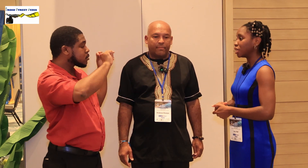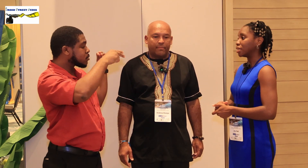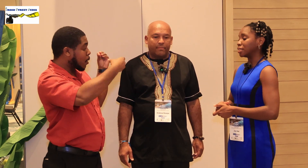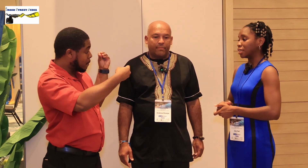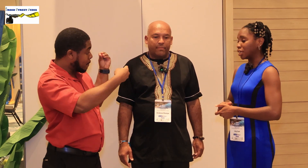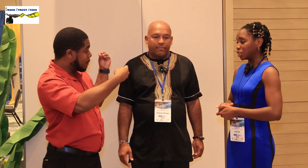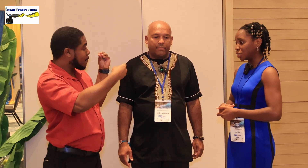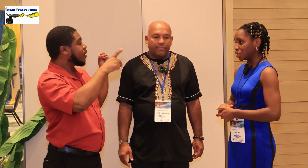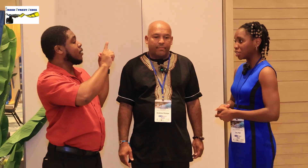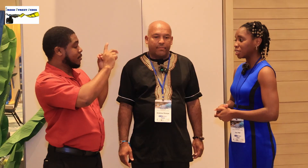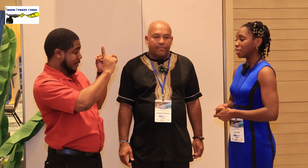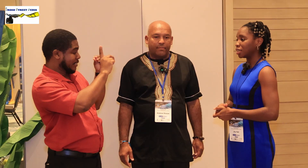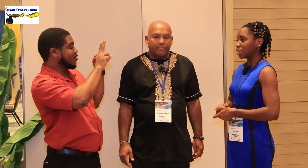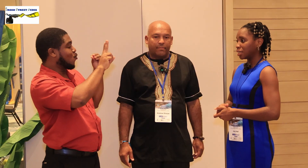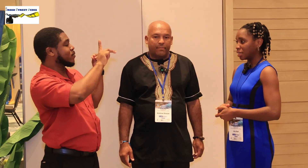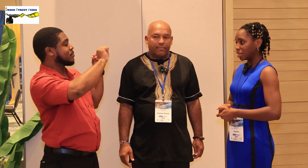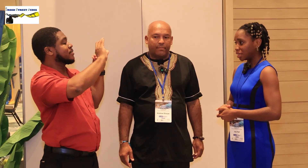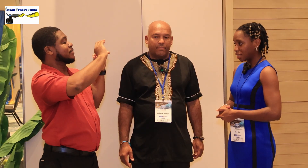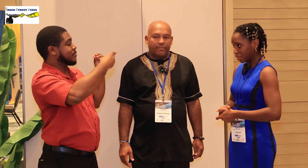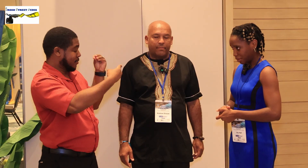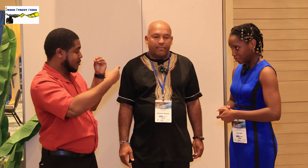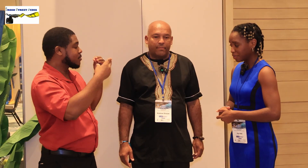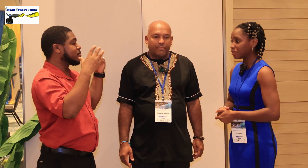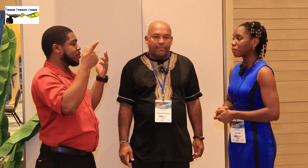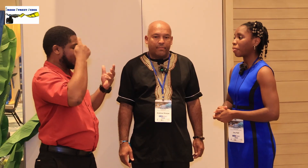Spanish, Dutch?